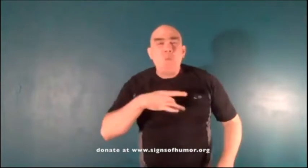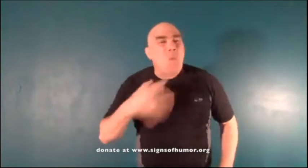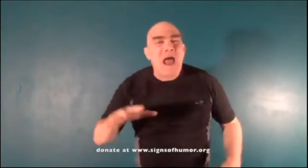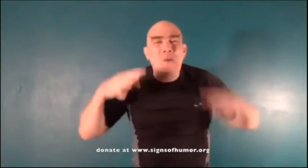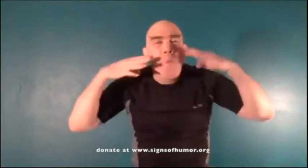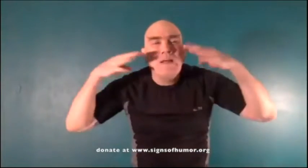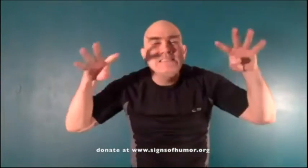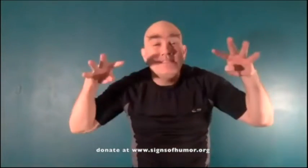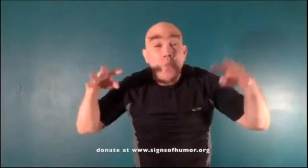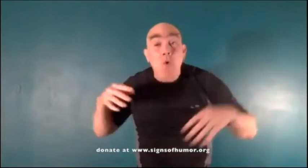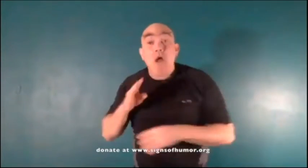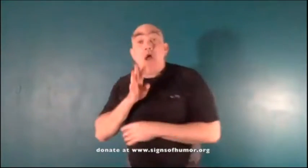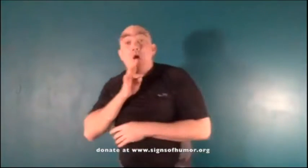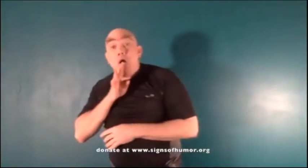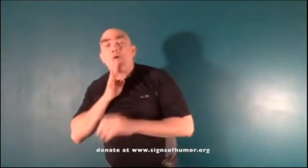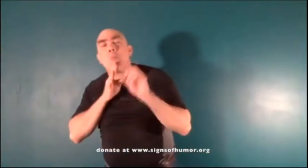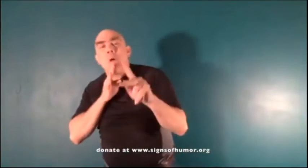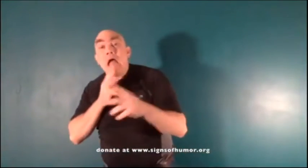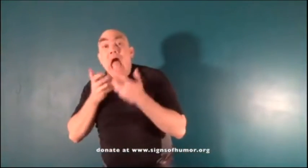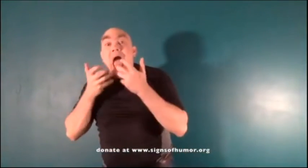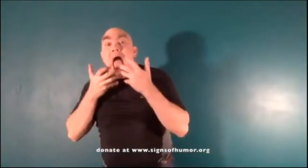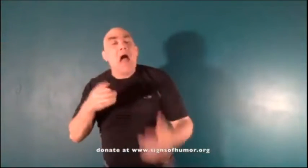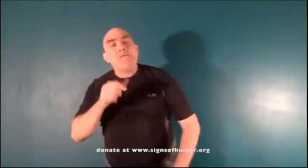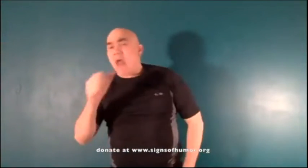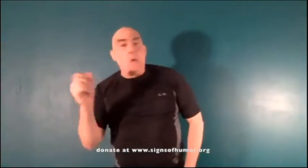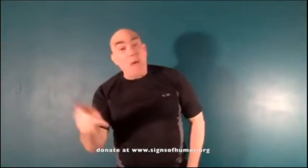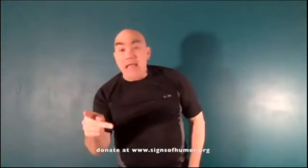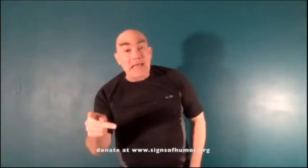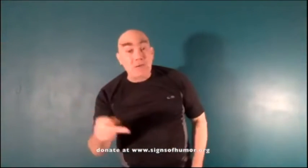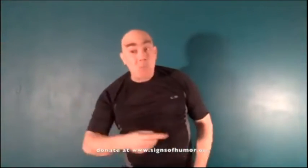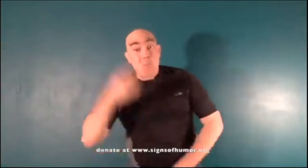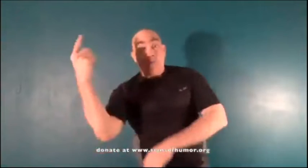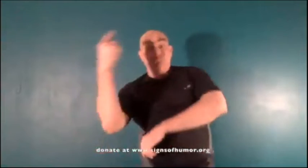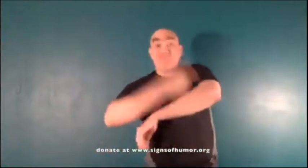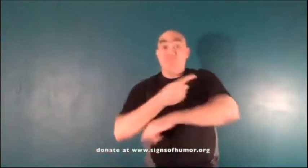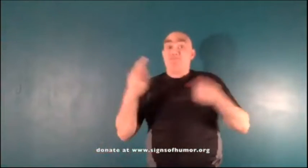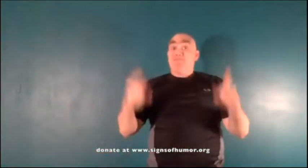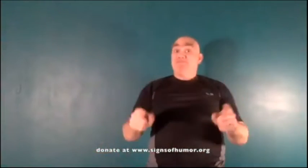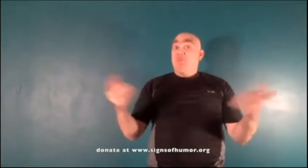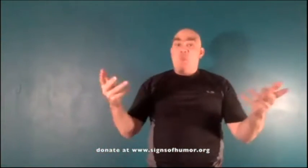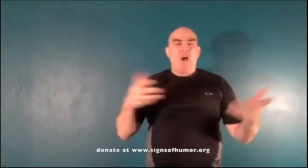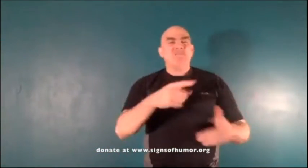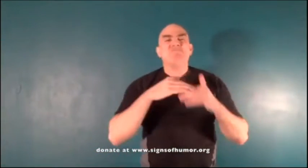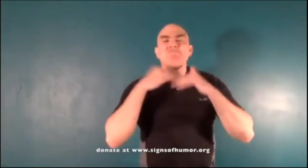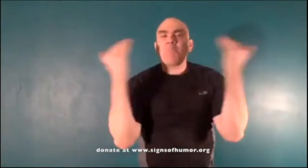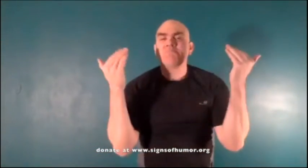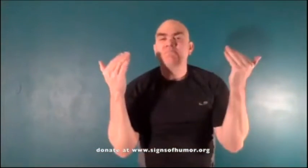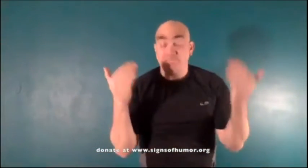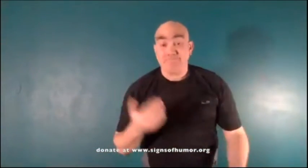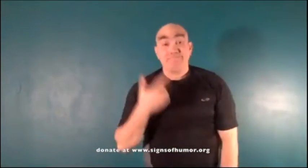because it knew it was home. It knew it was safe. But the cat didn't like a lot of noise. And so when we would yell at